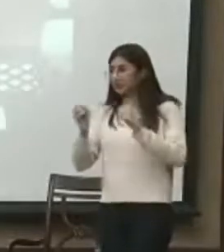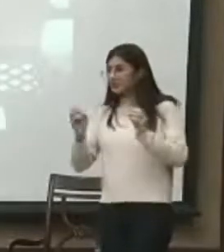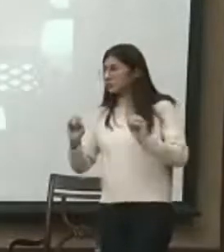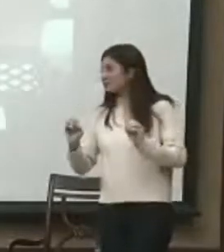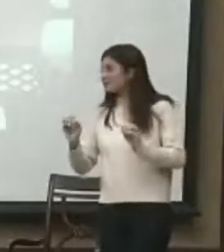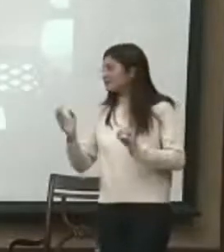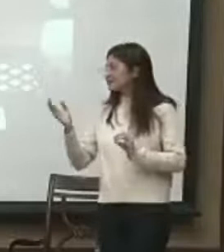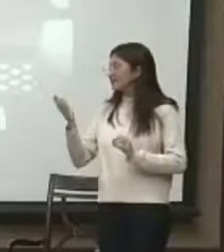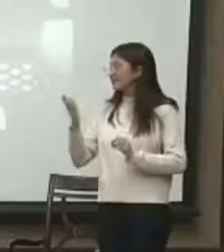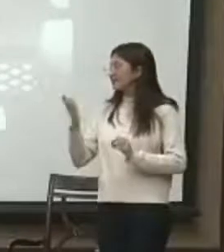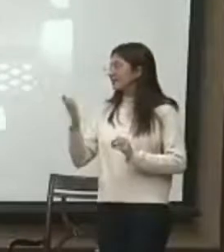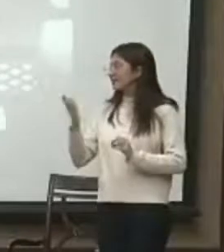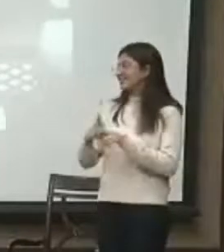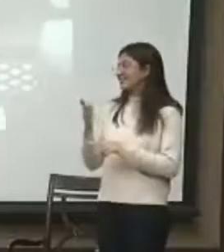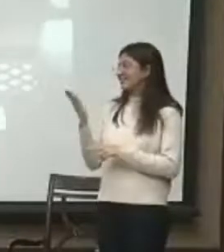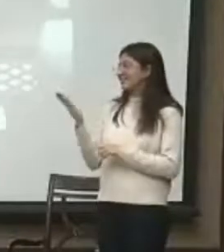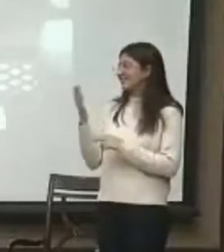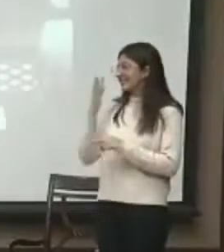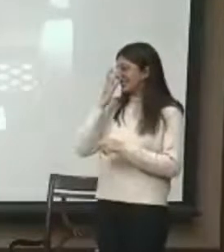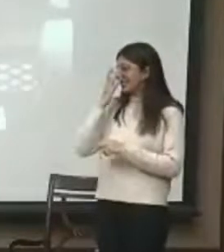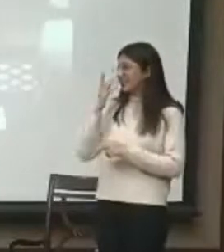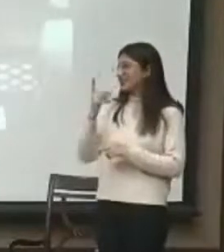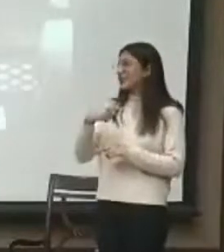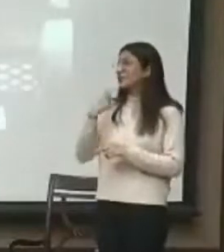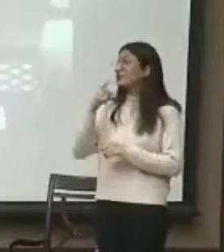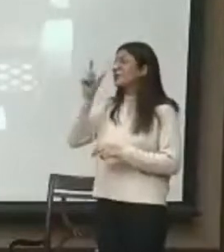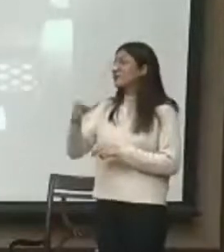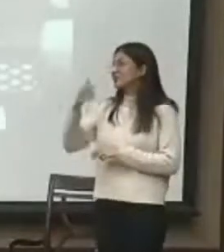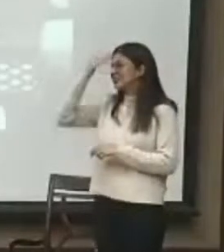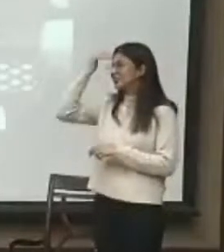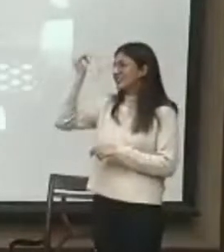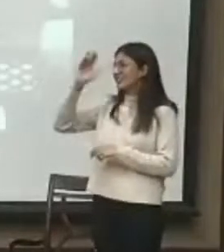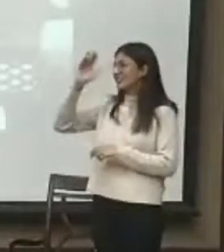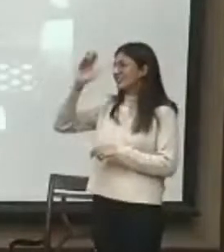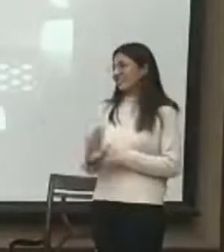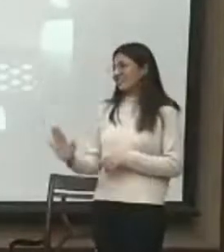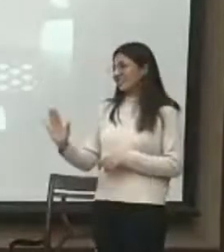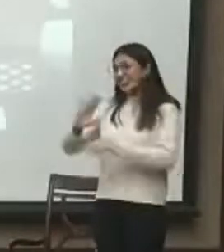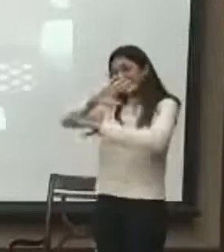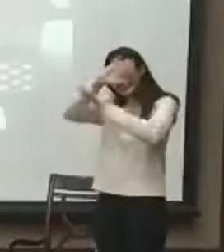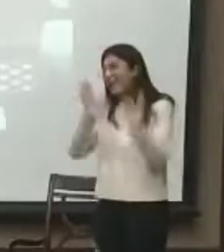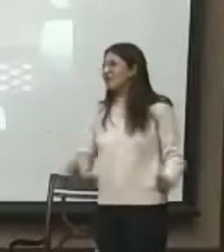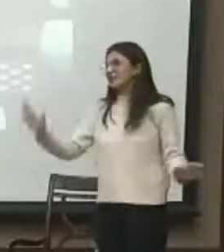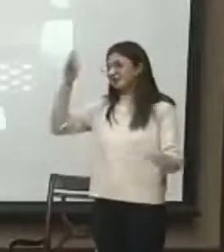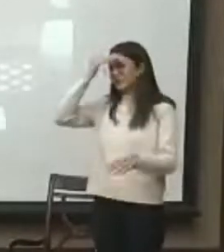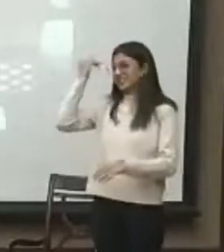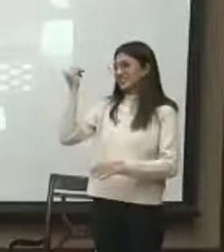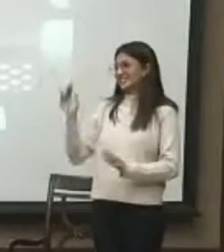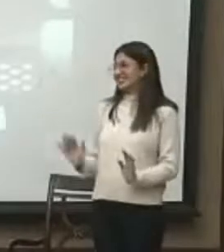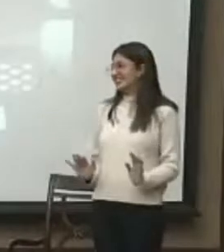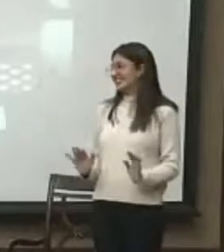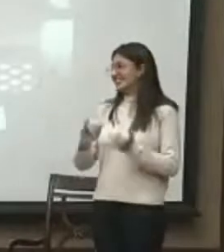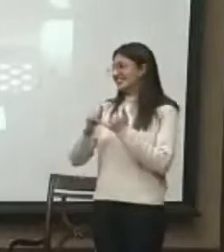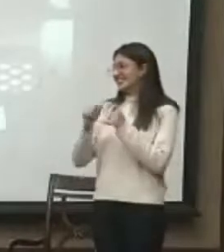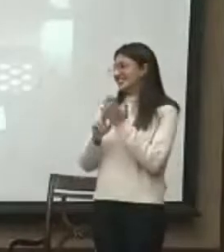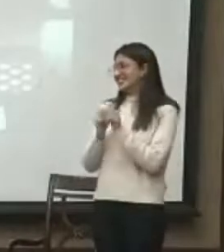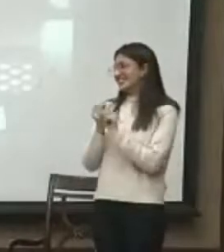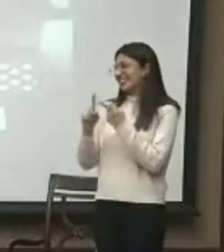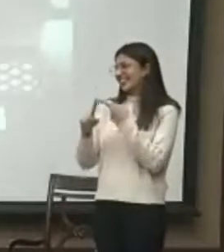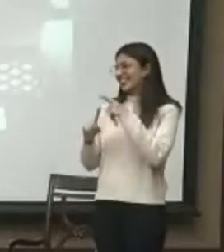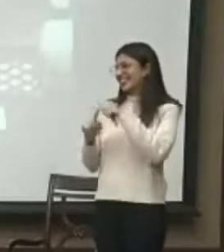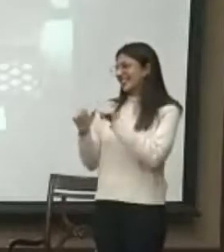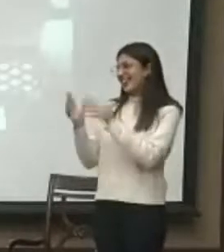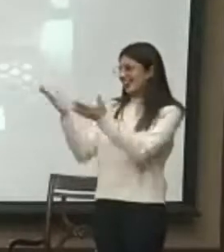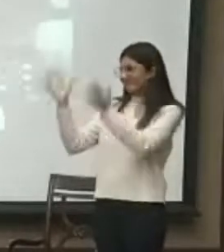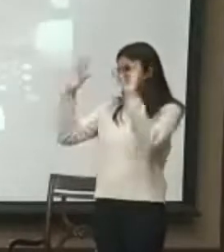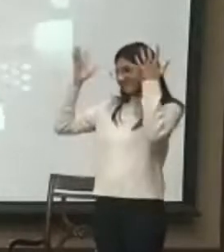thanks is somebody we cannot forget ever. Sangeeta Bedichi. A big